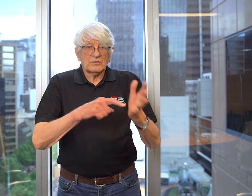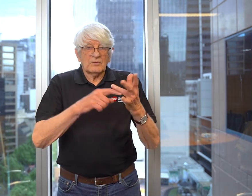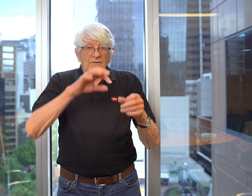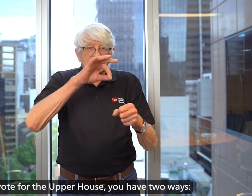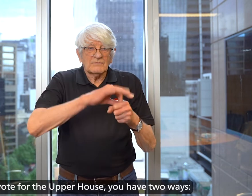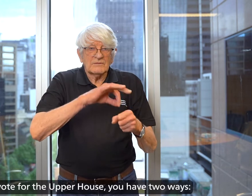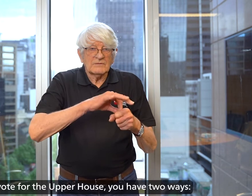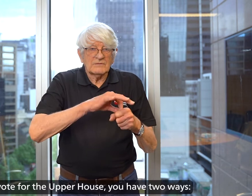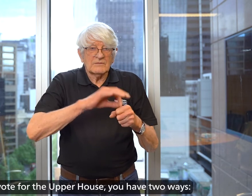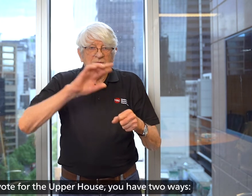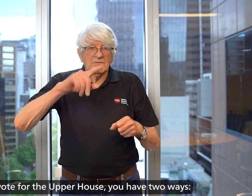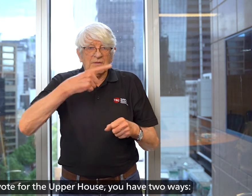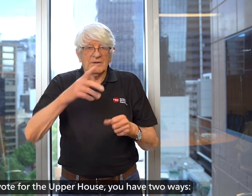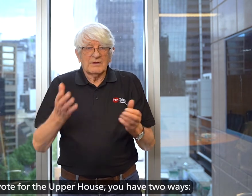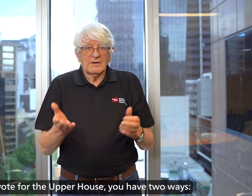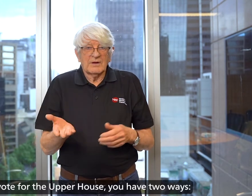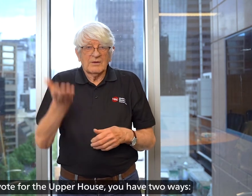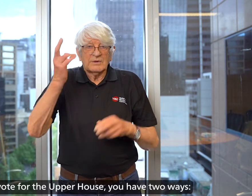To vote for the upper house, you have two ways.